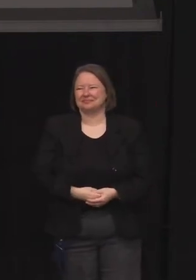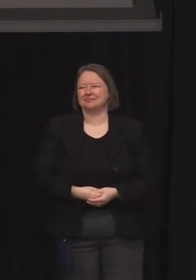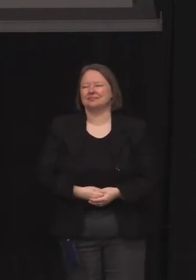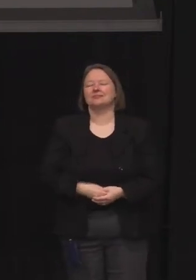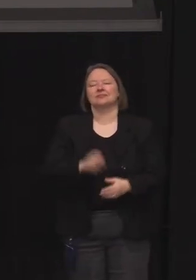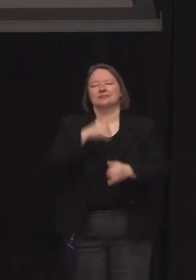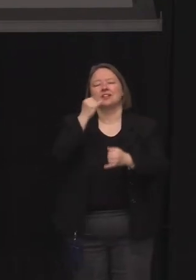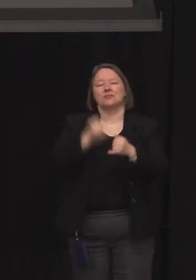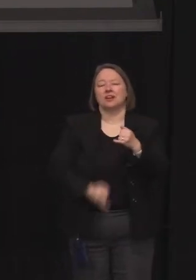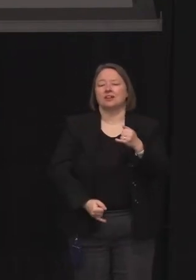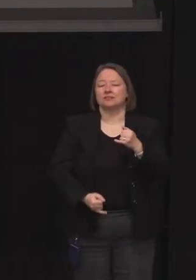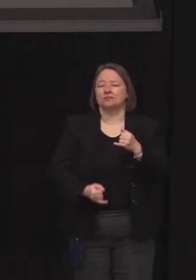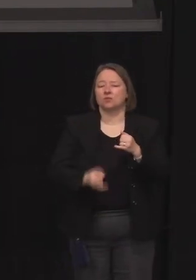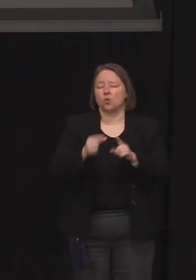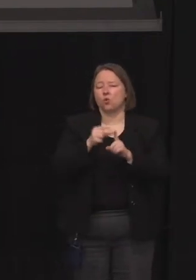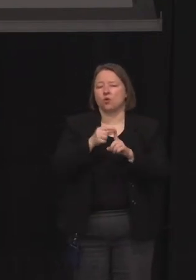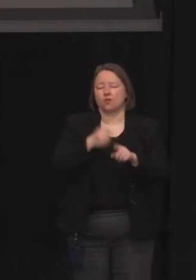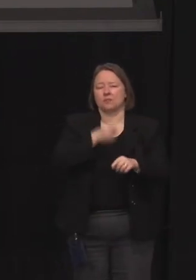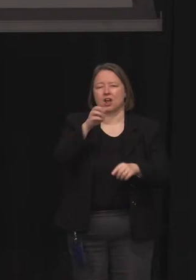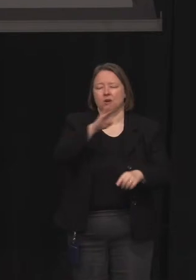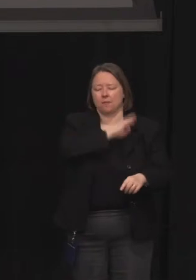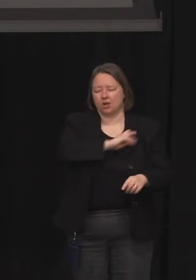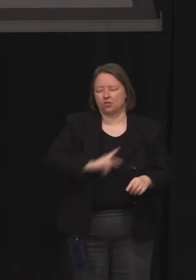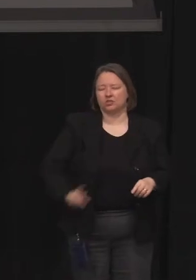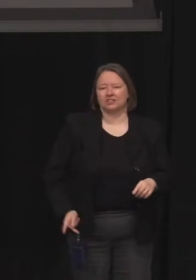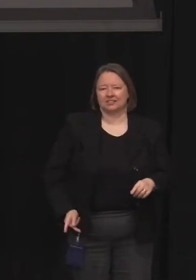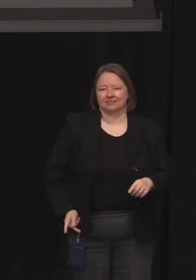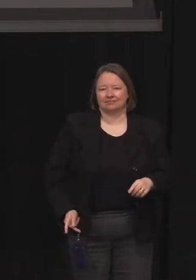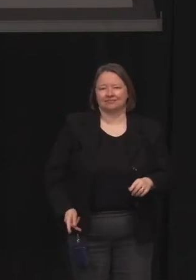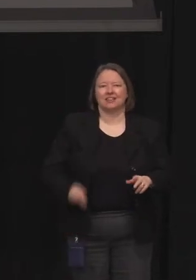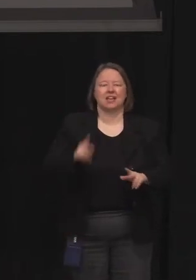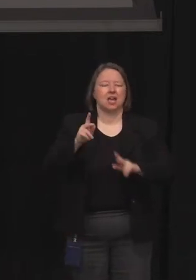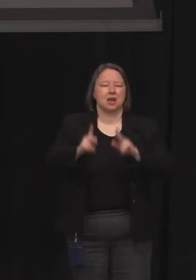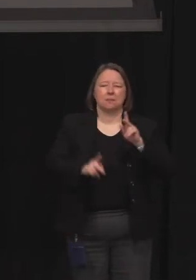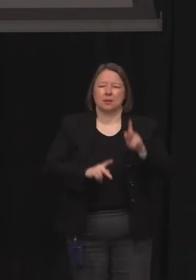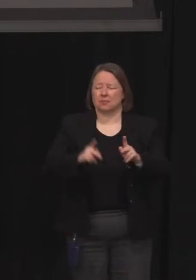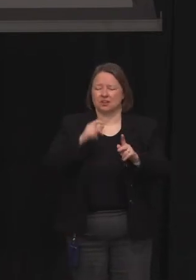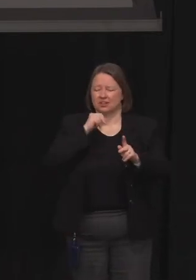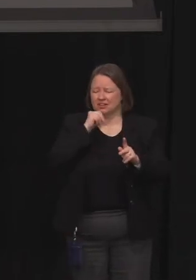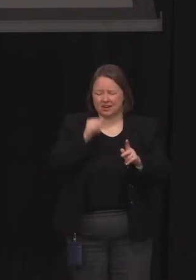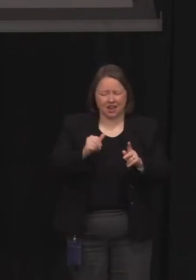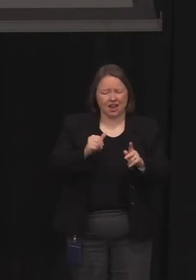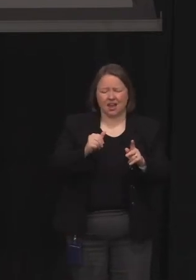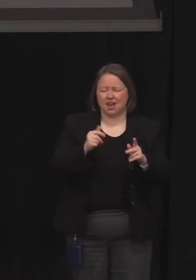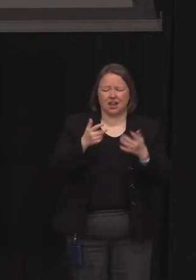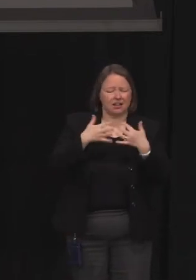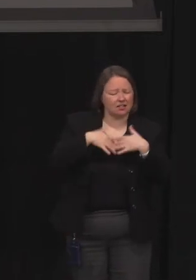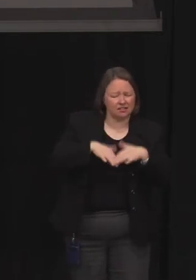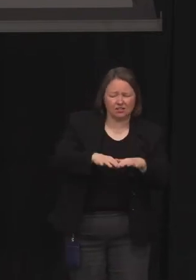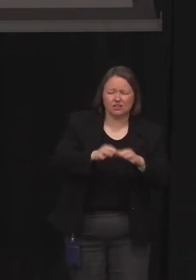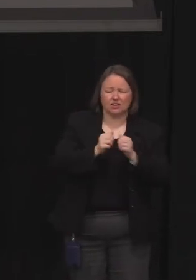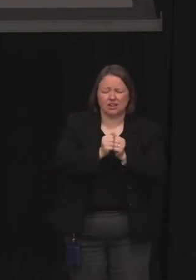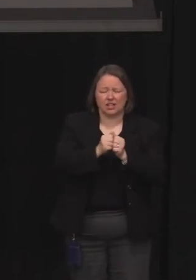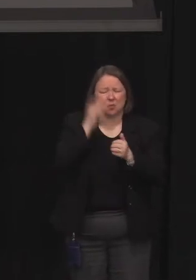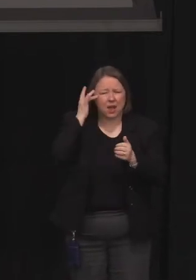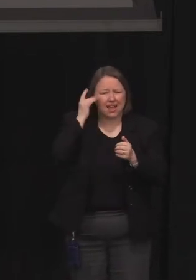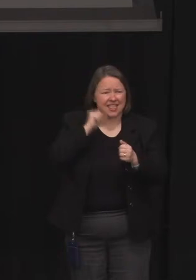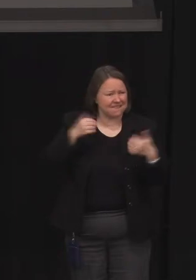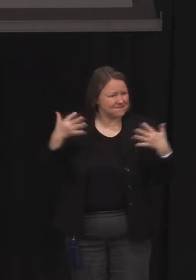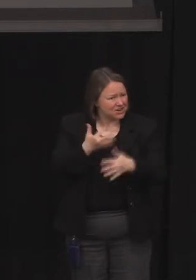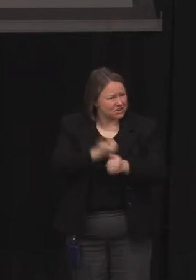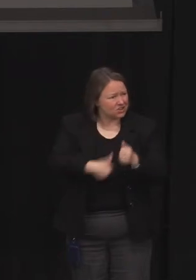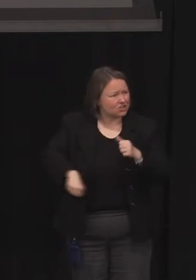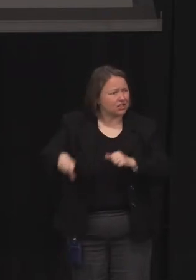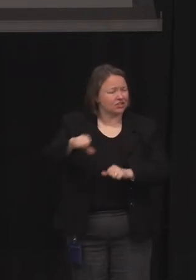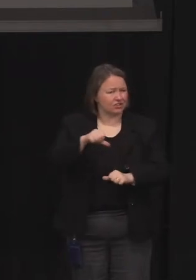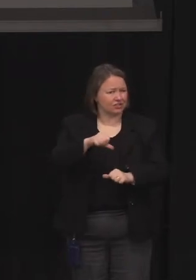I'll leave you with this, some words from Dr. Martin Luther King. People fail to get along because they fear each other. They fear each